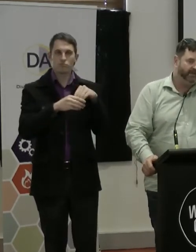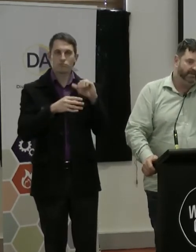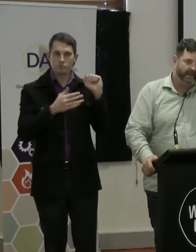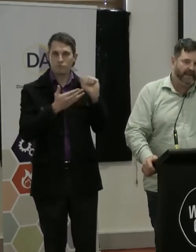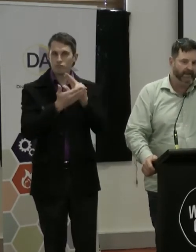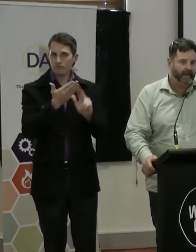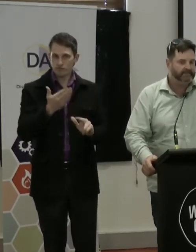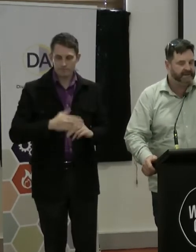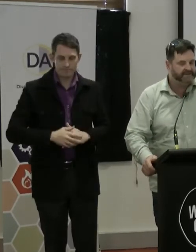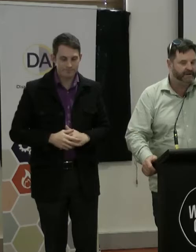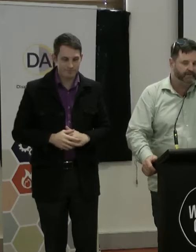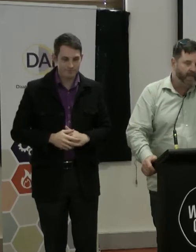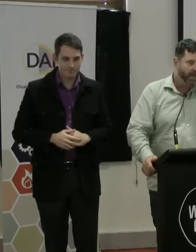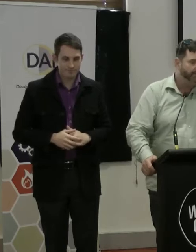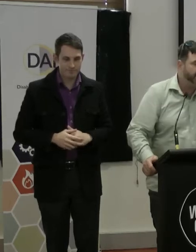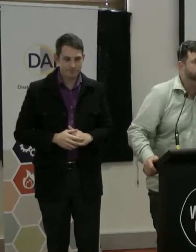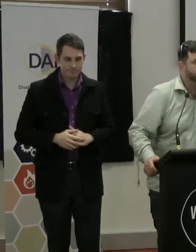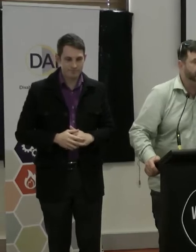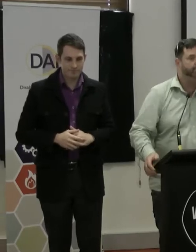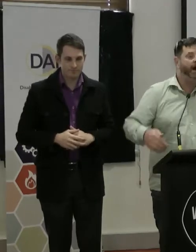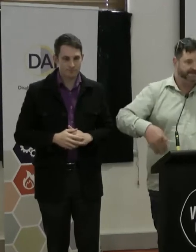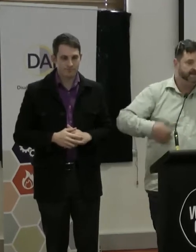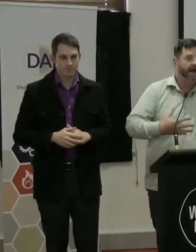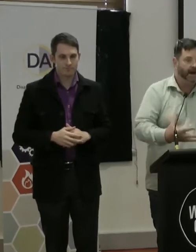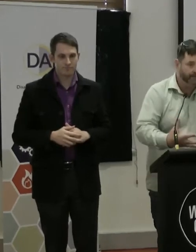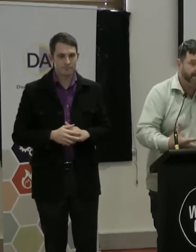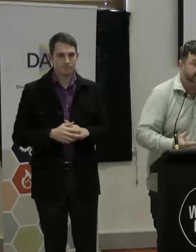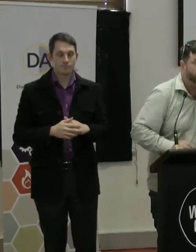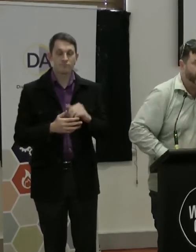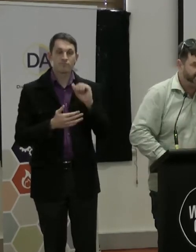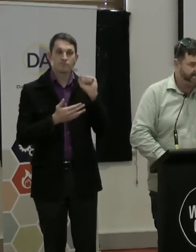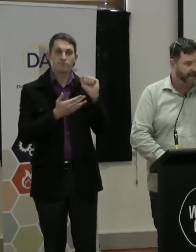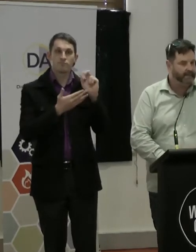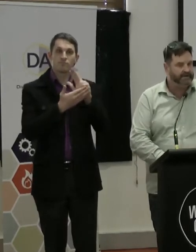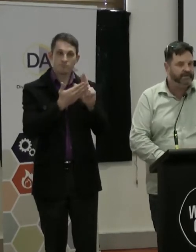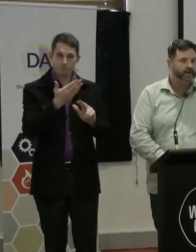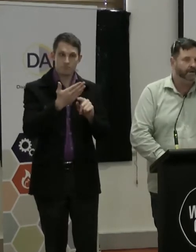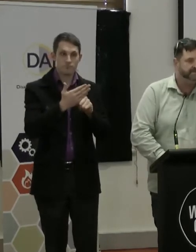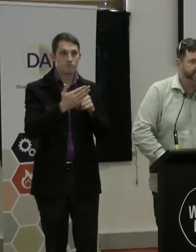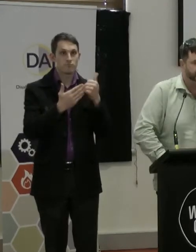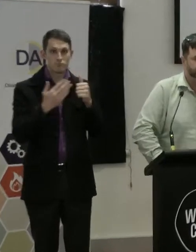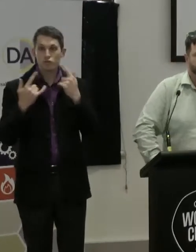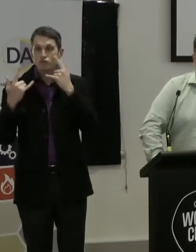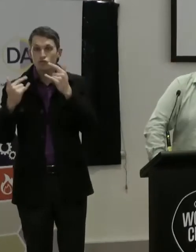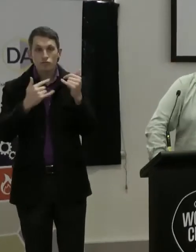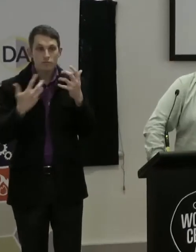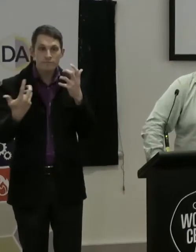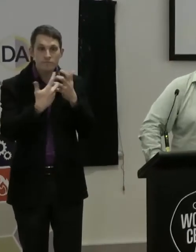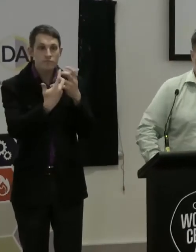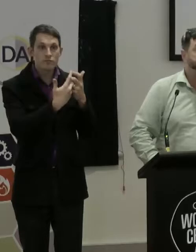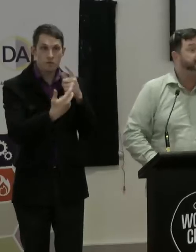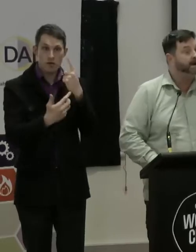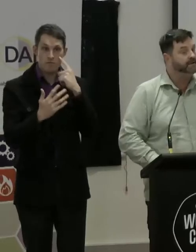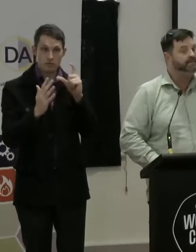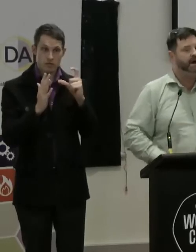and the Convention regularly writes about these rights. And if you go on to the